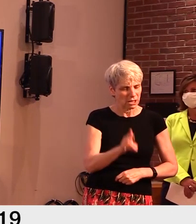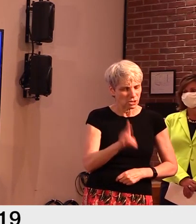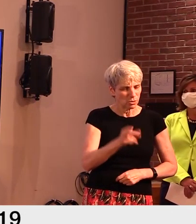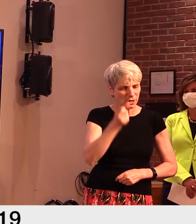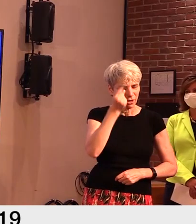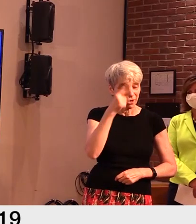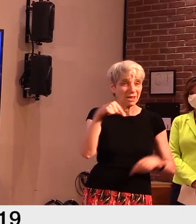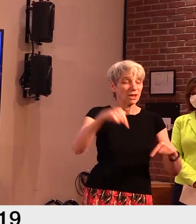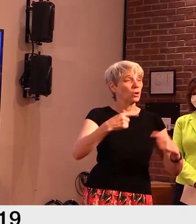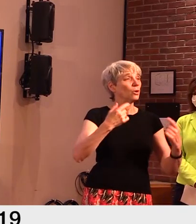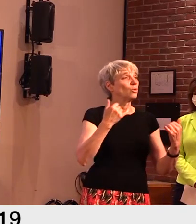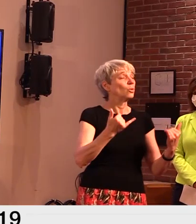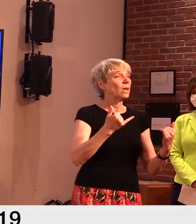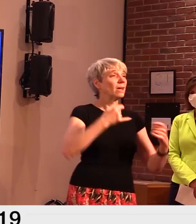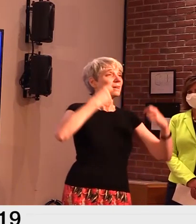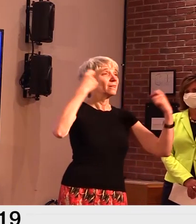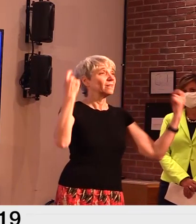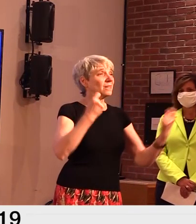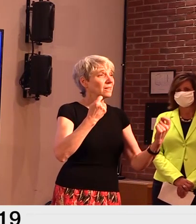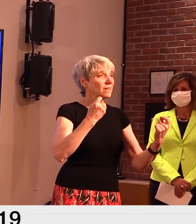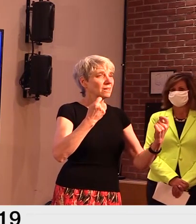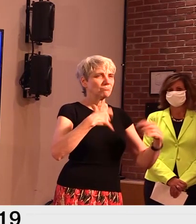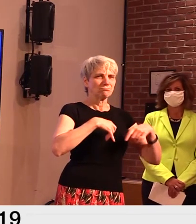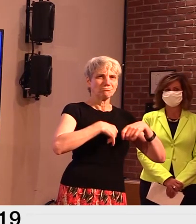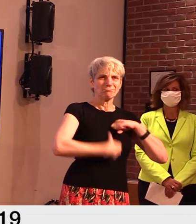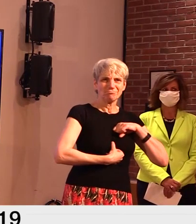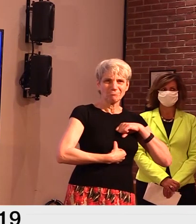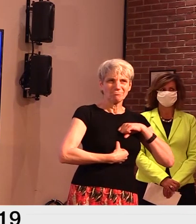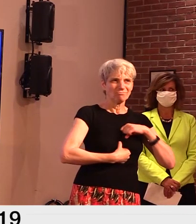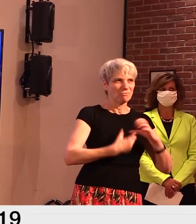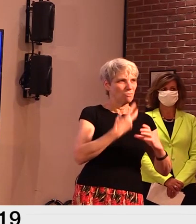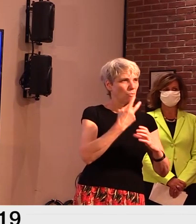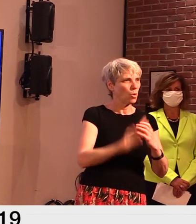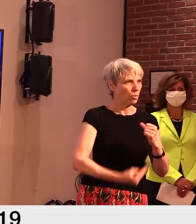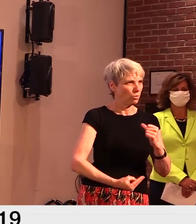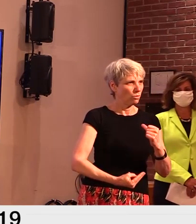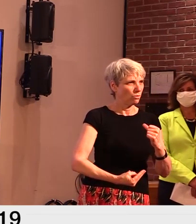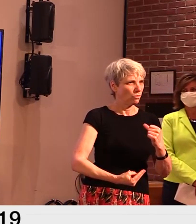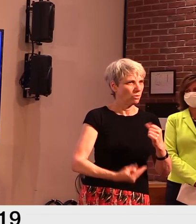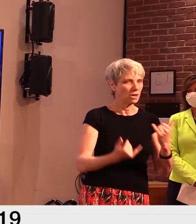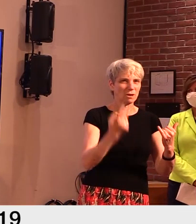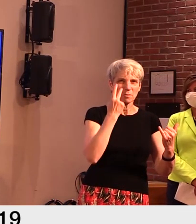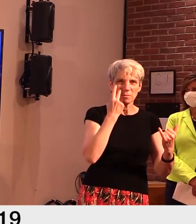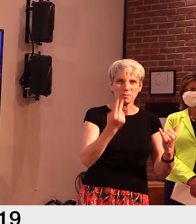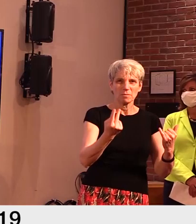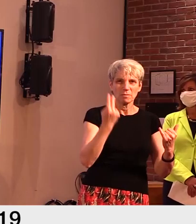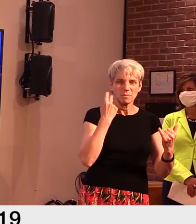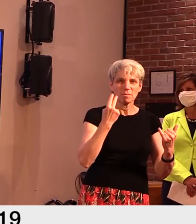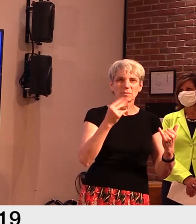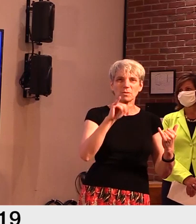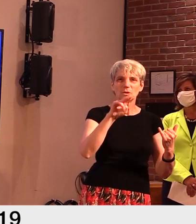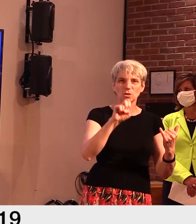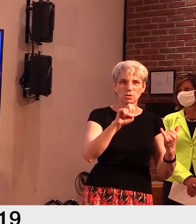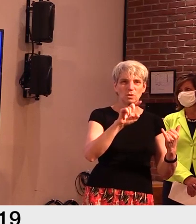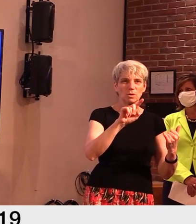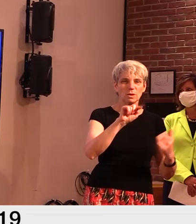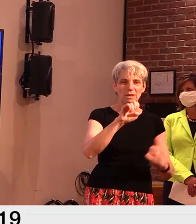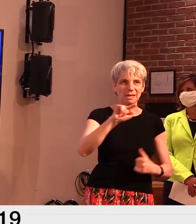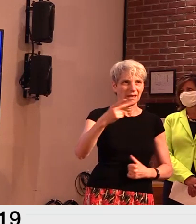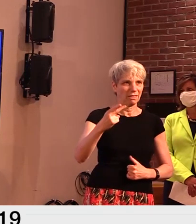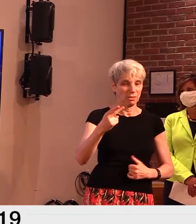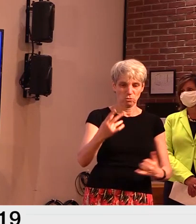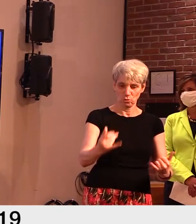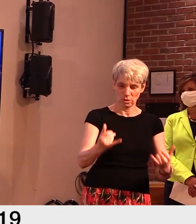regions. There is so much more as we study accurate history. It is easy to